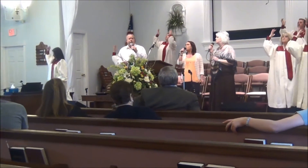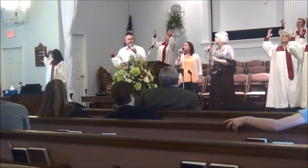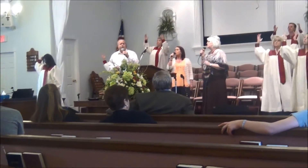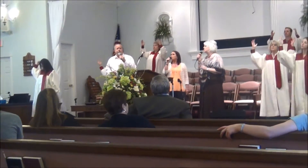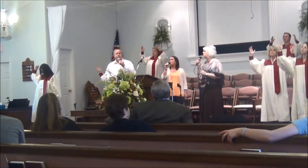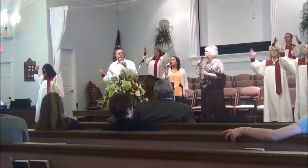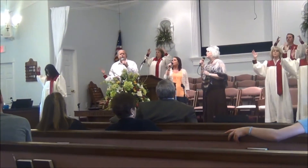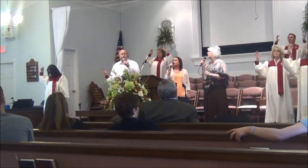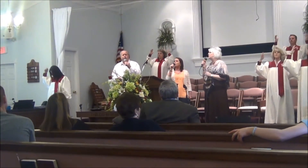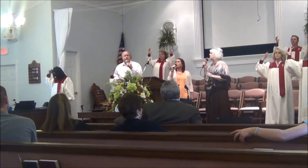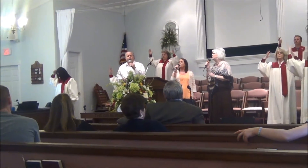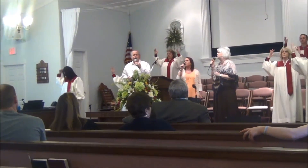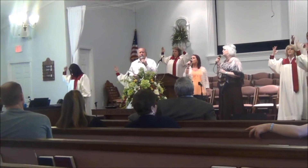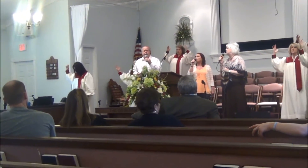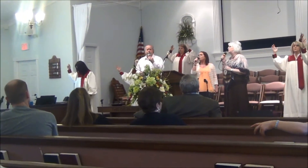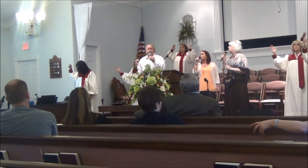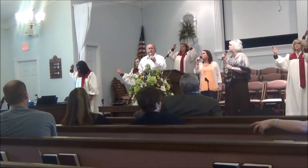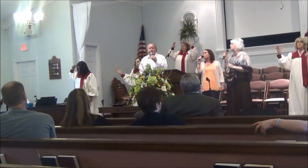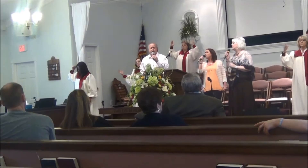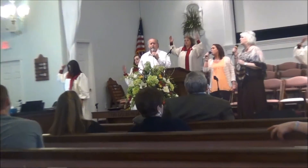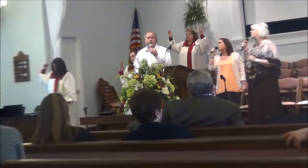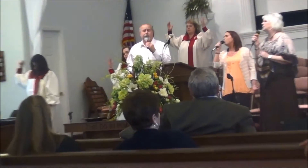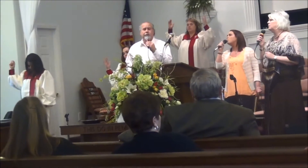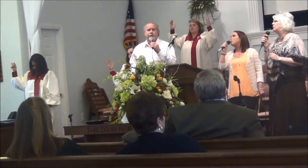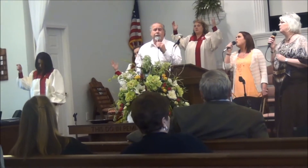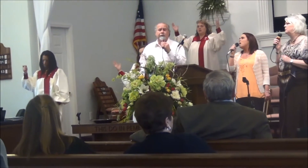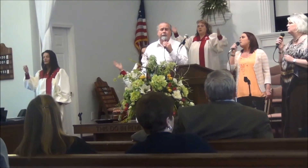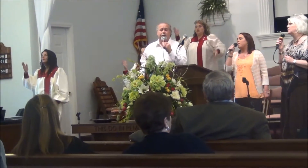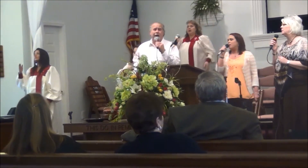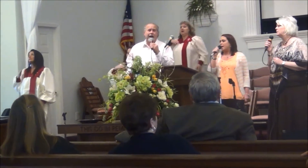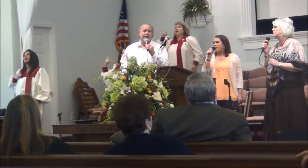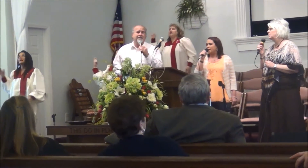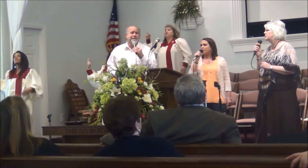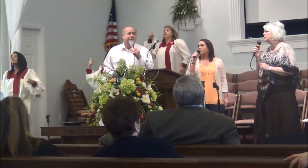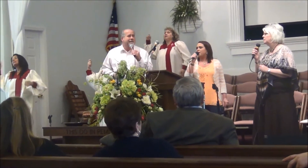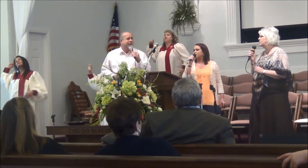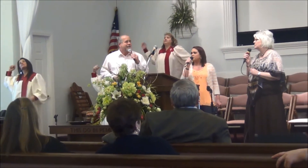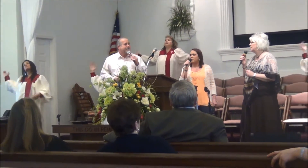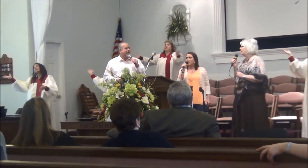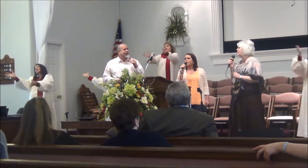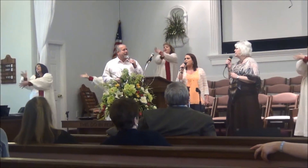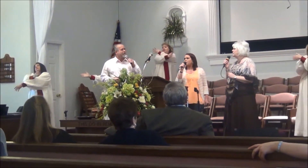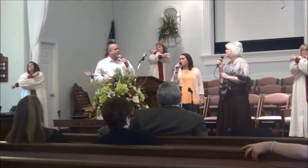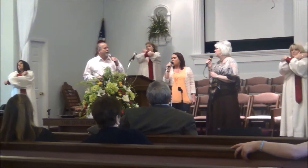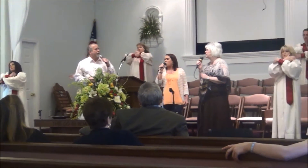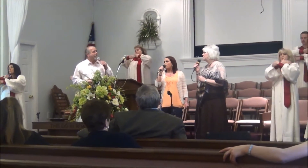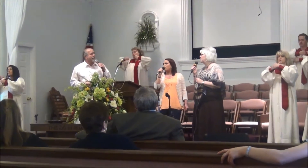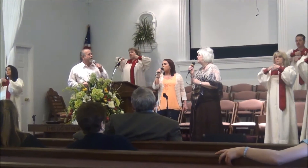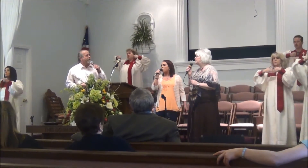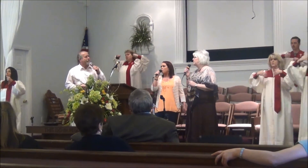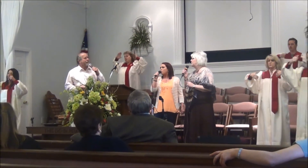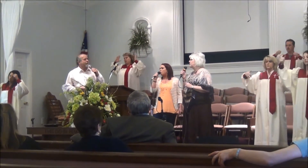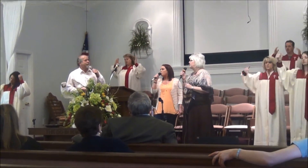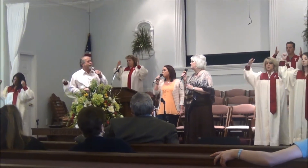knew that I need a Savior.